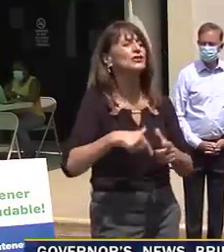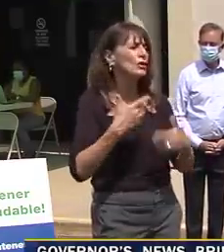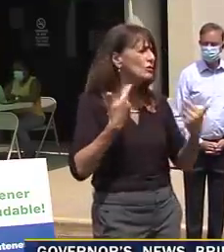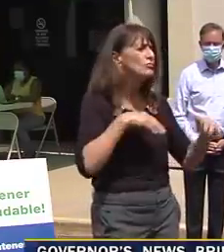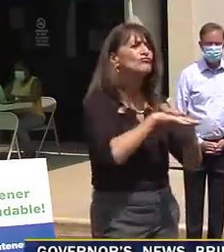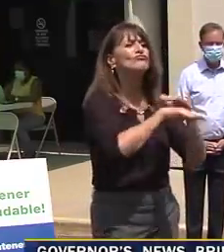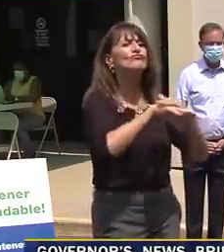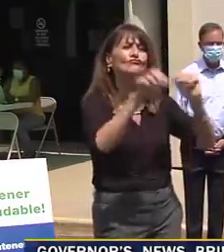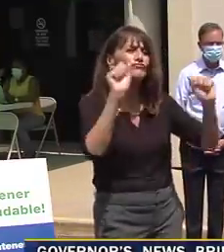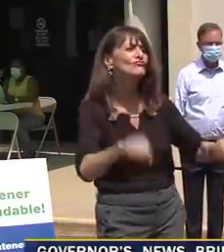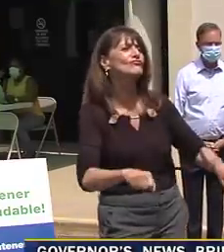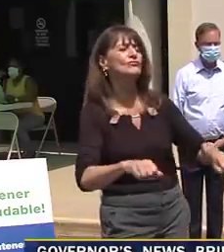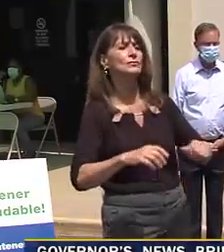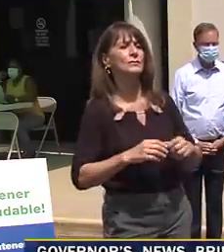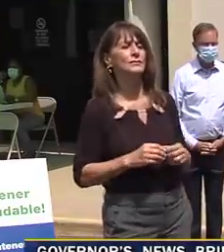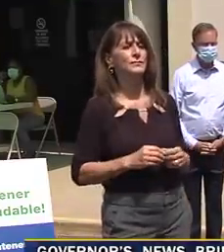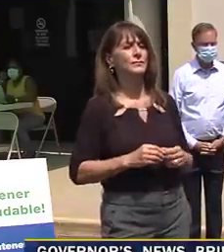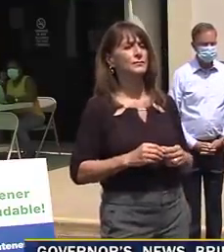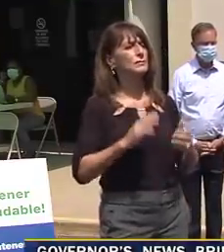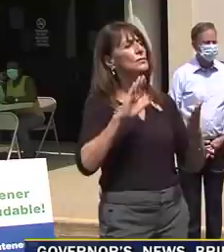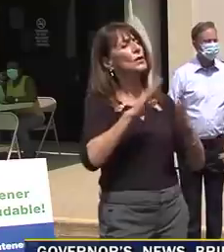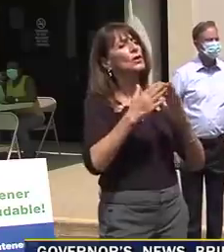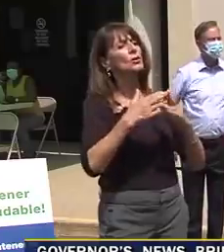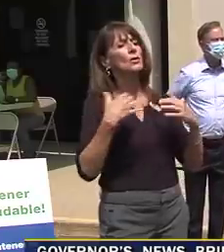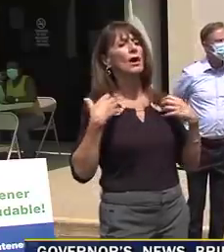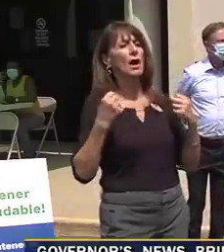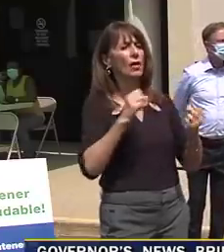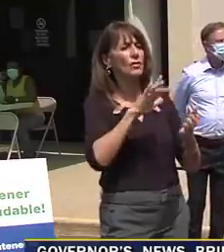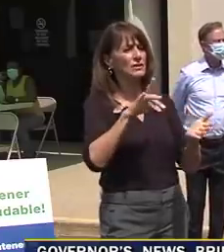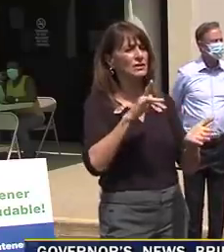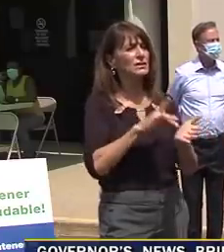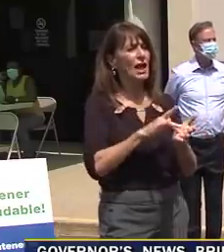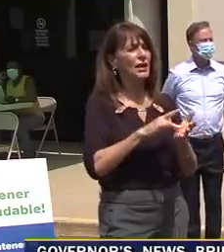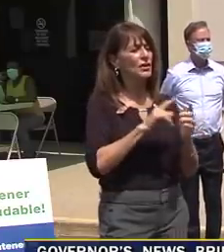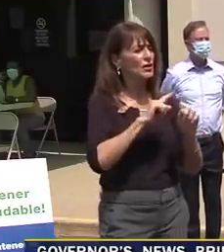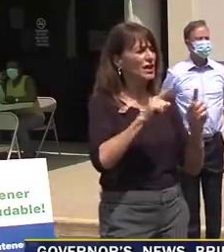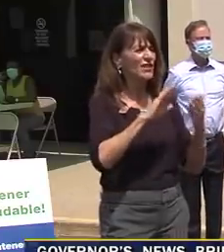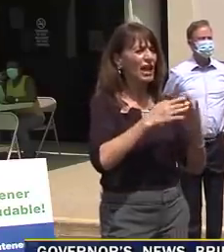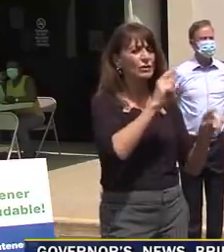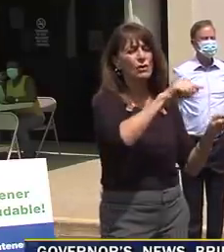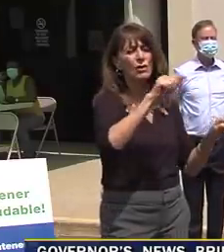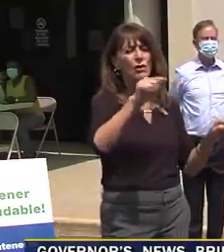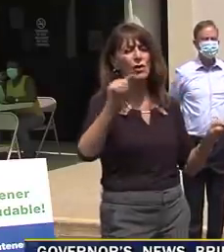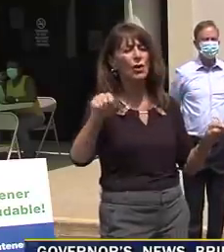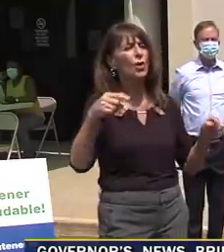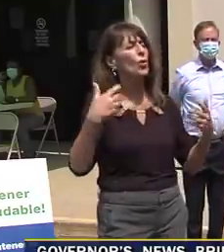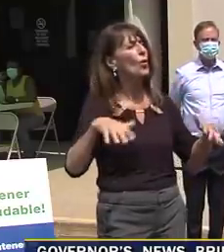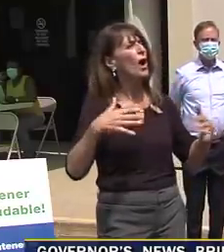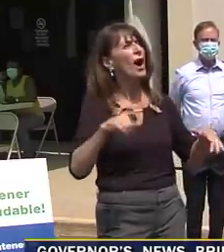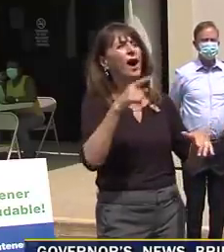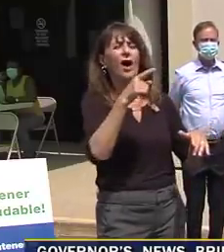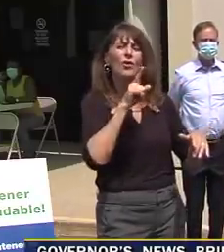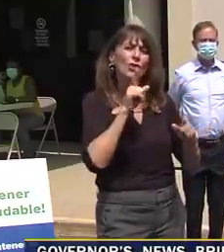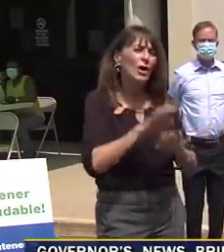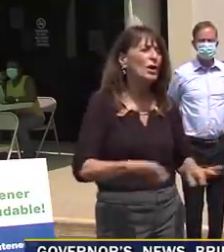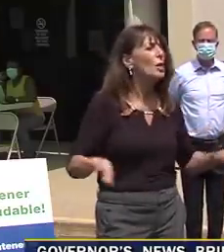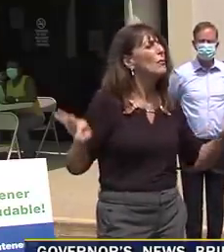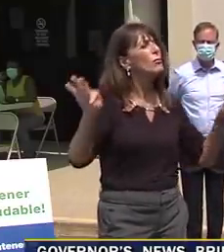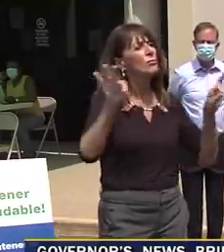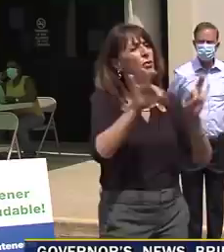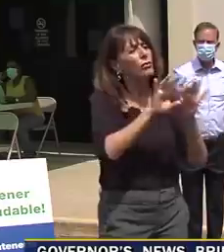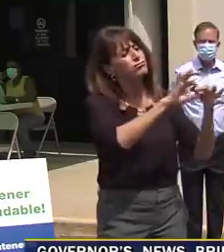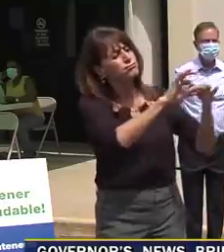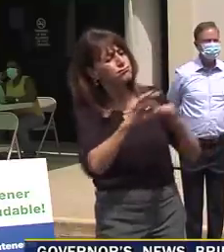locations. The community health centers have been just a vibrant and important part of our